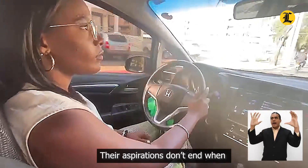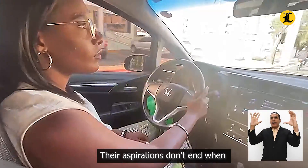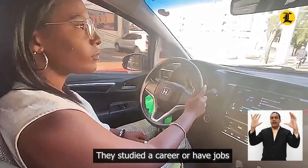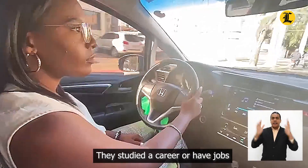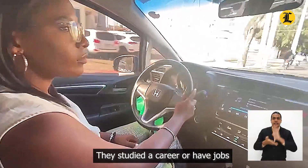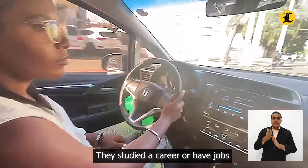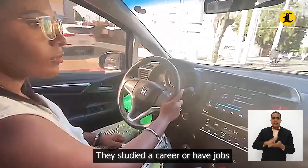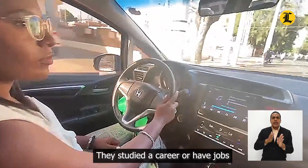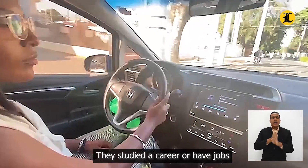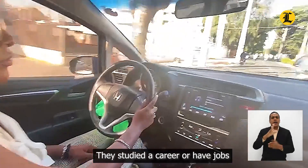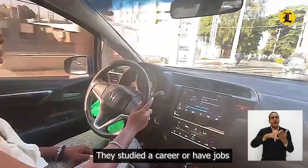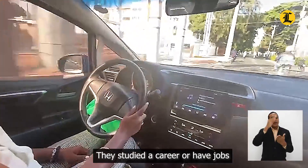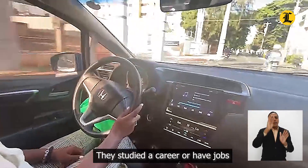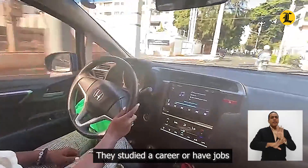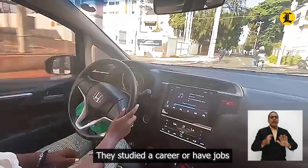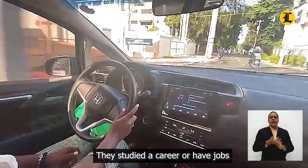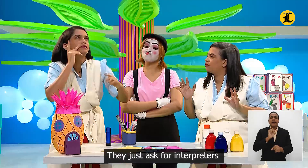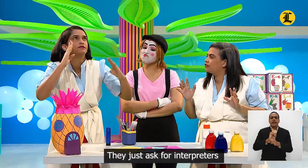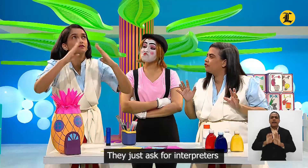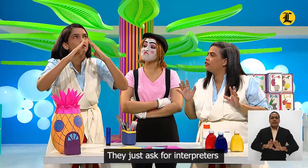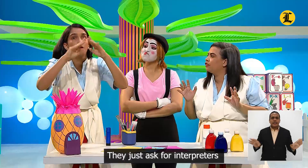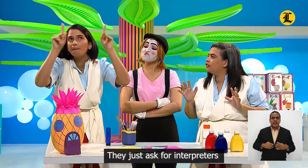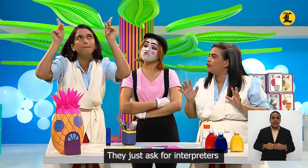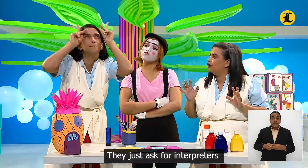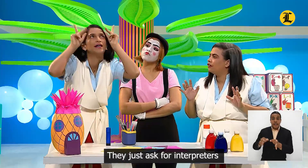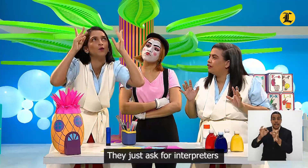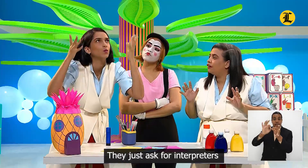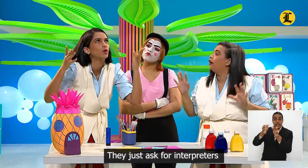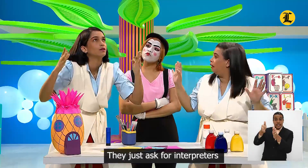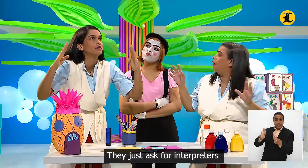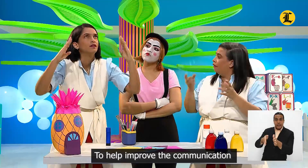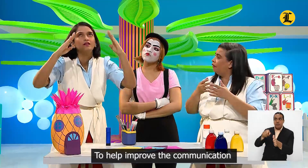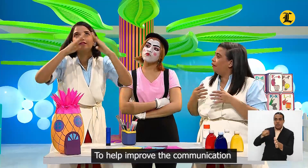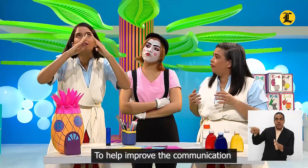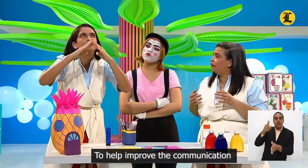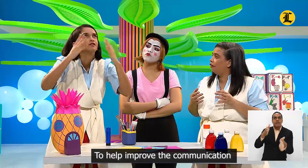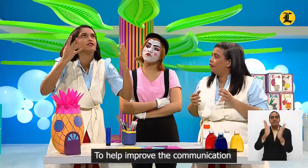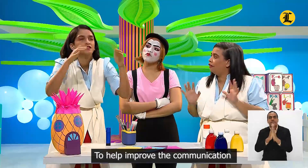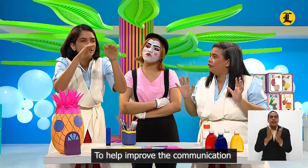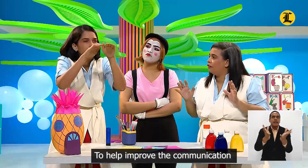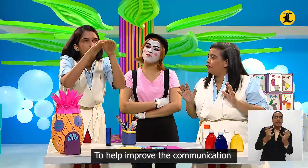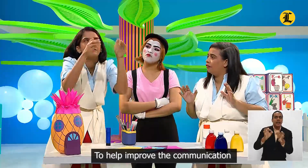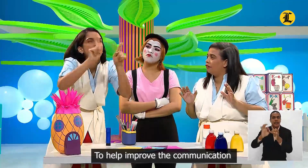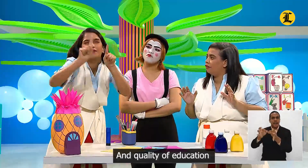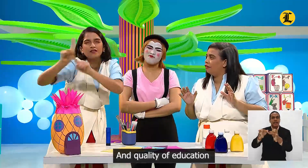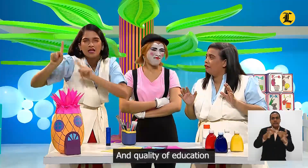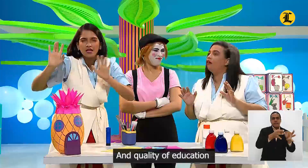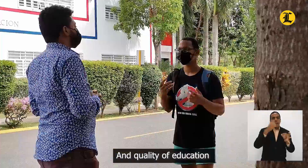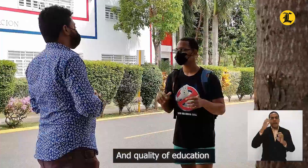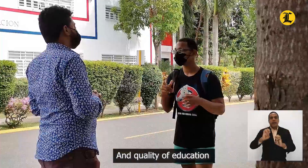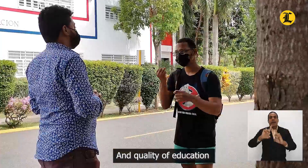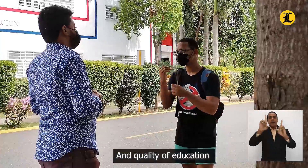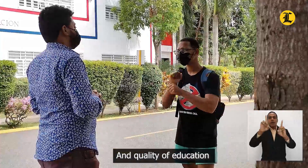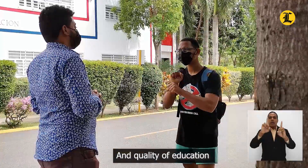don't end when they study a career or have jobs. They just ask for interpreters to help improve the communication and